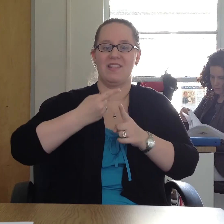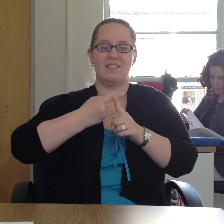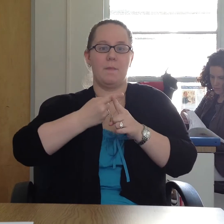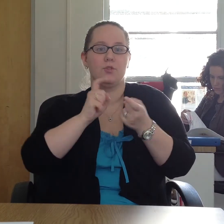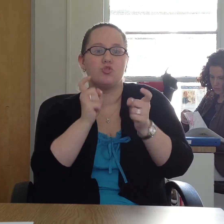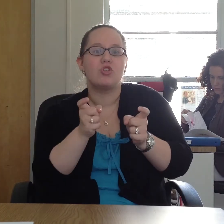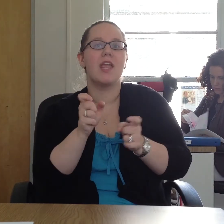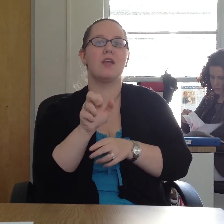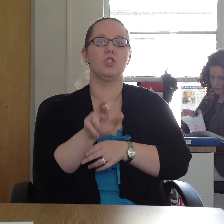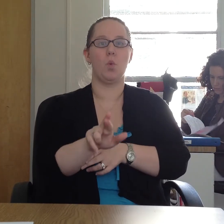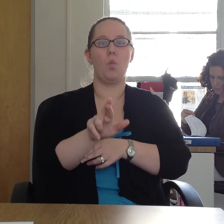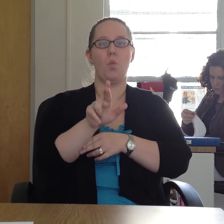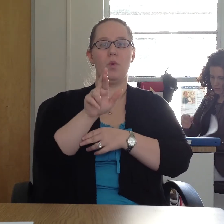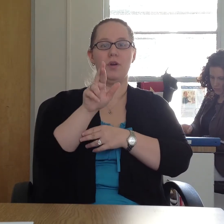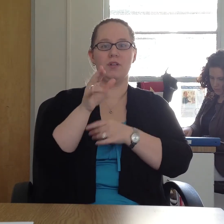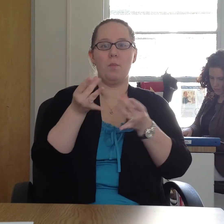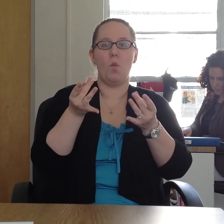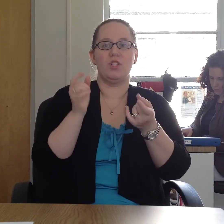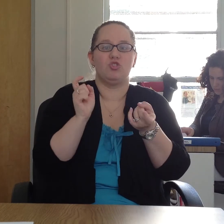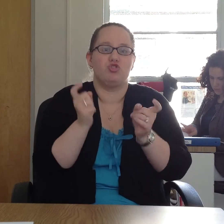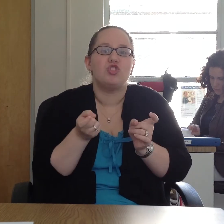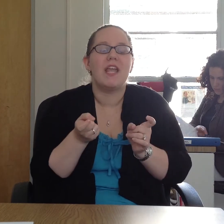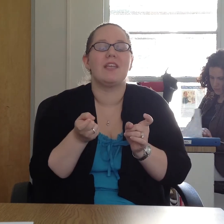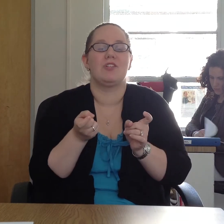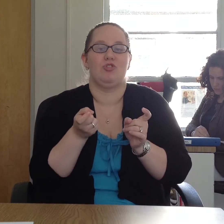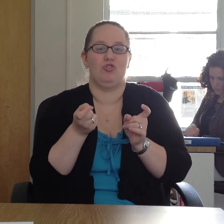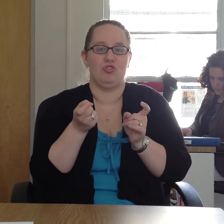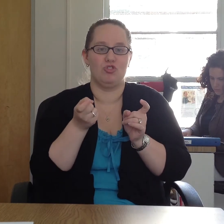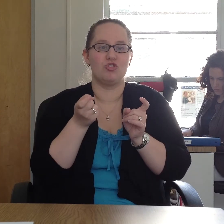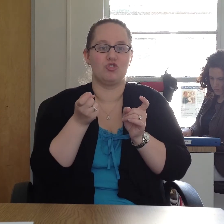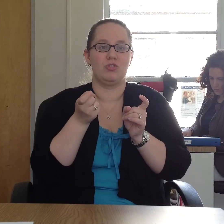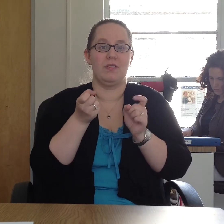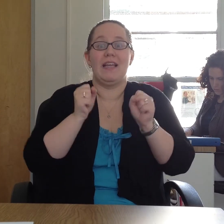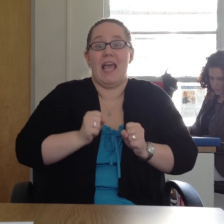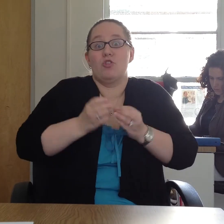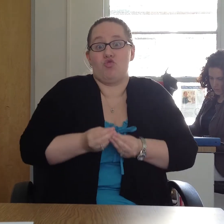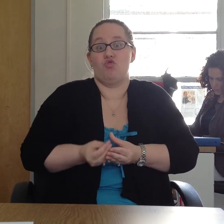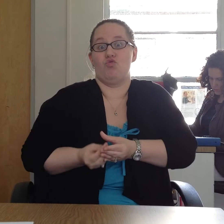During this dormant stage, they are called spores.